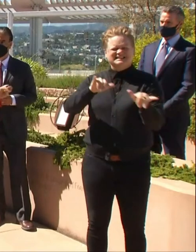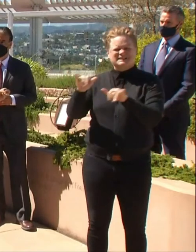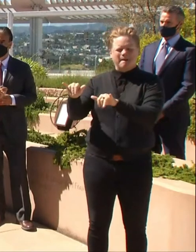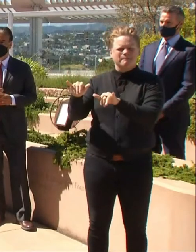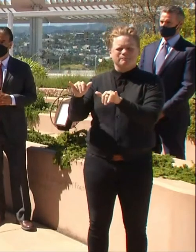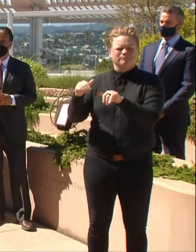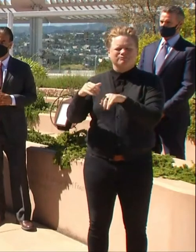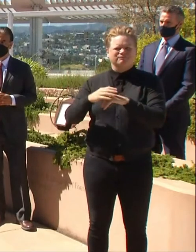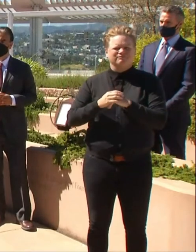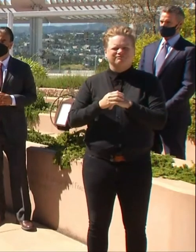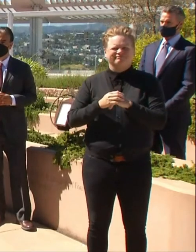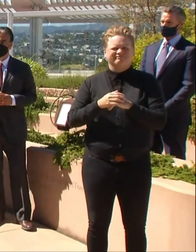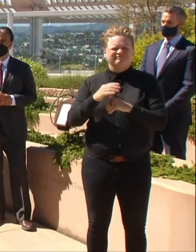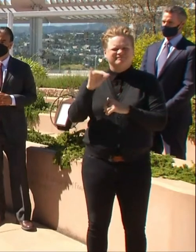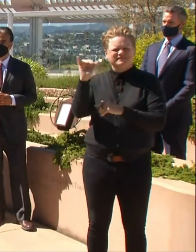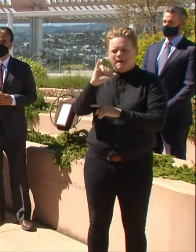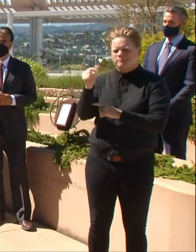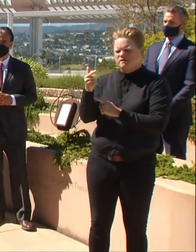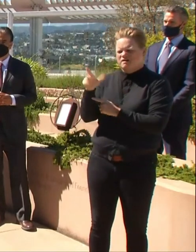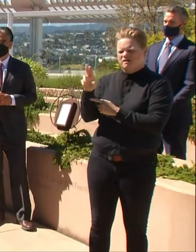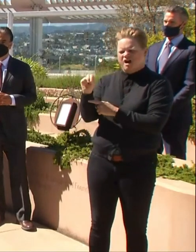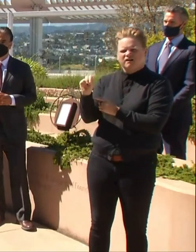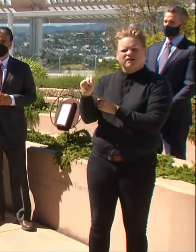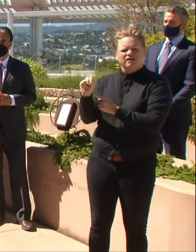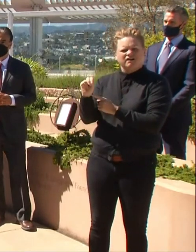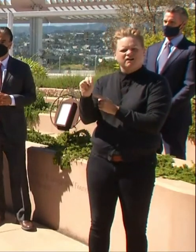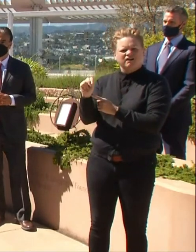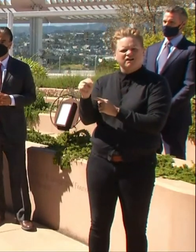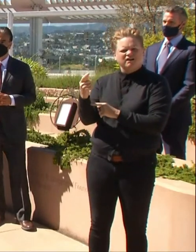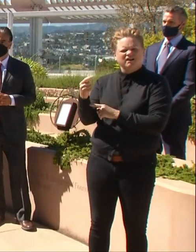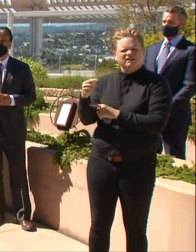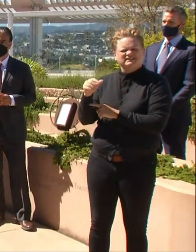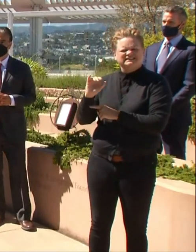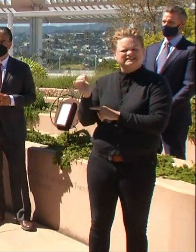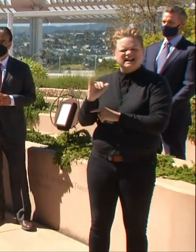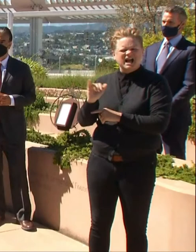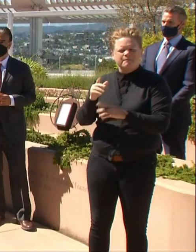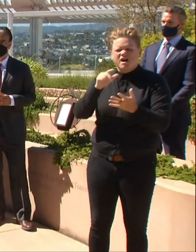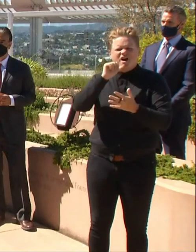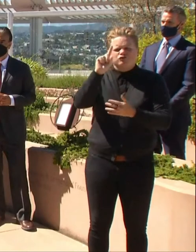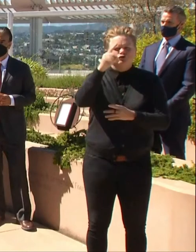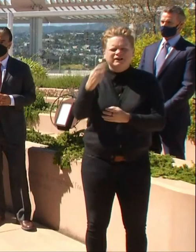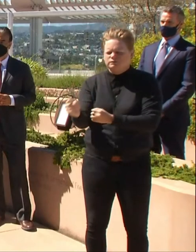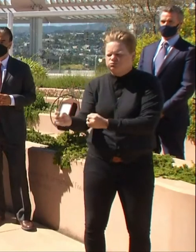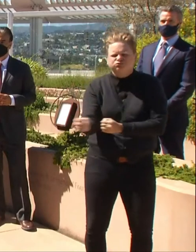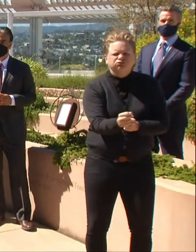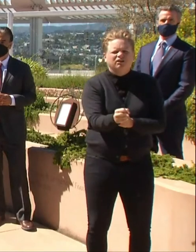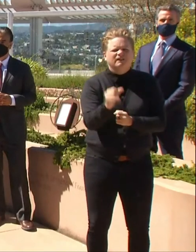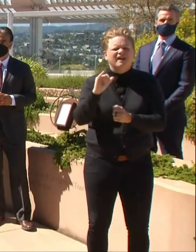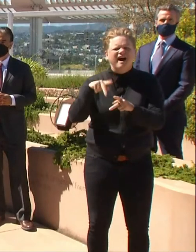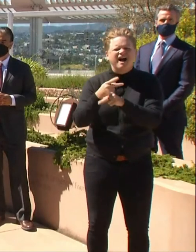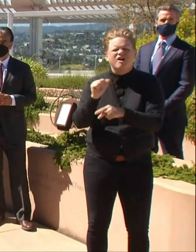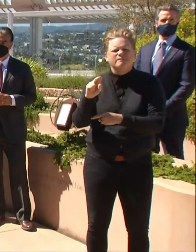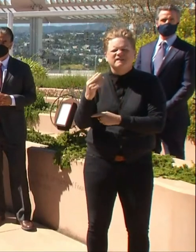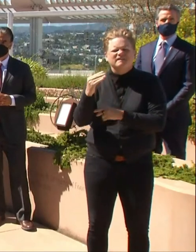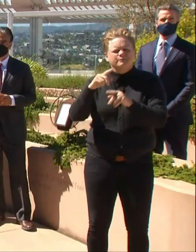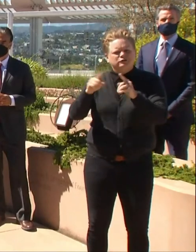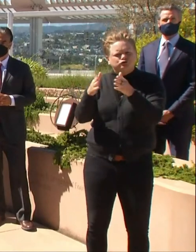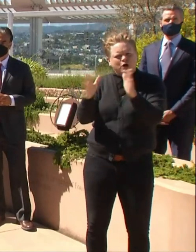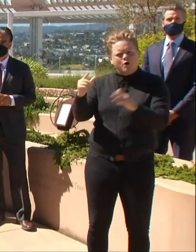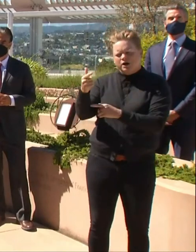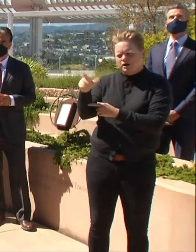guns, period. Not just assault rifles, guns, period. We're here at San Francisco General